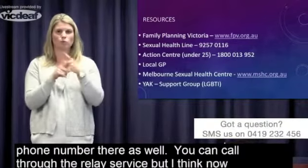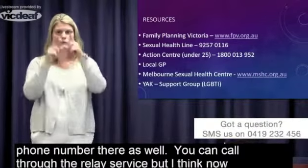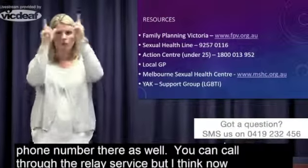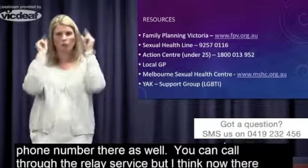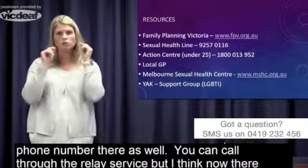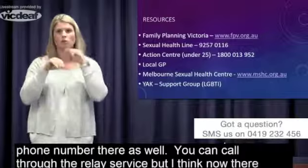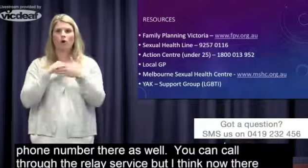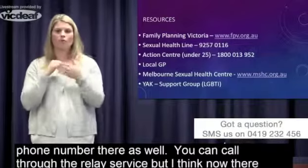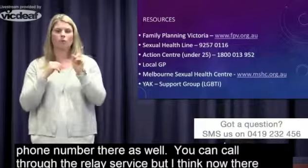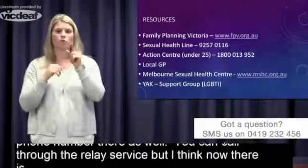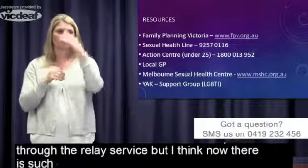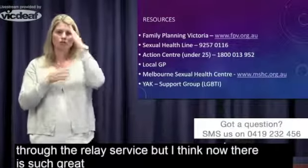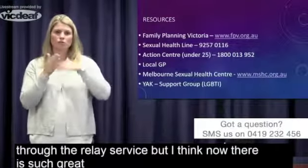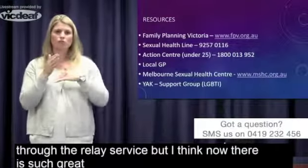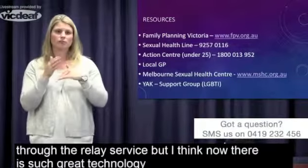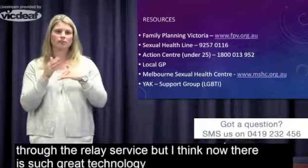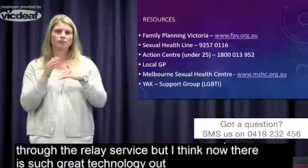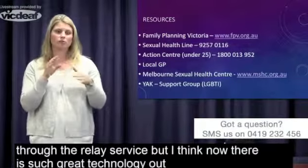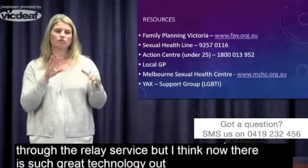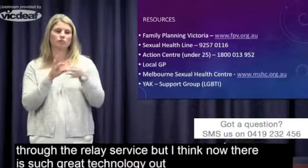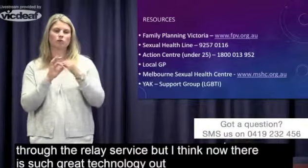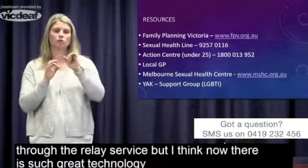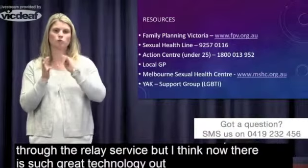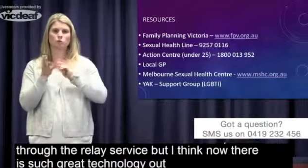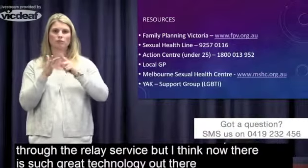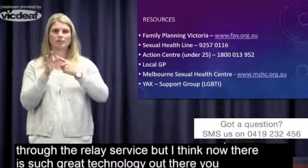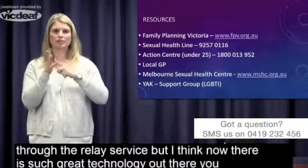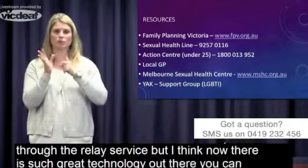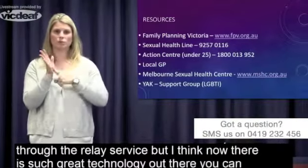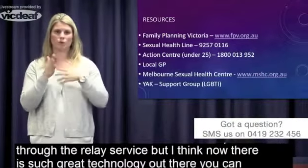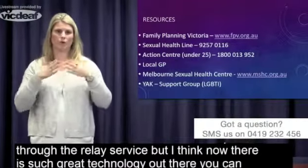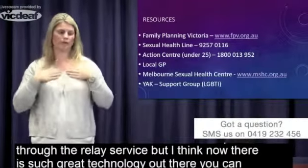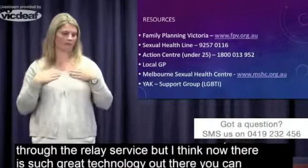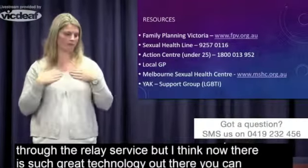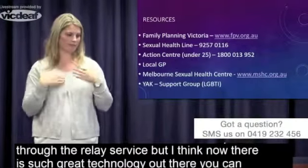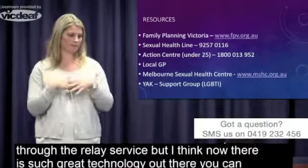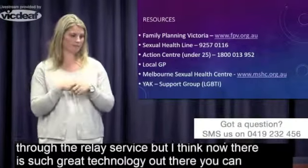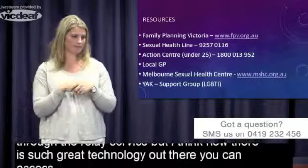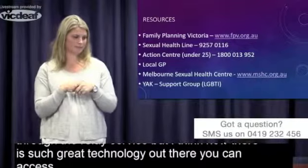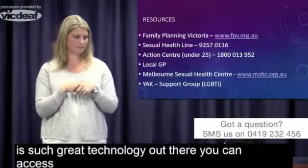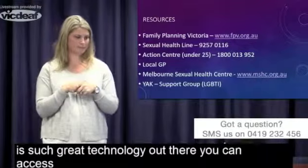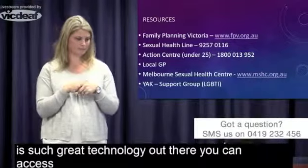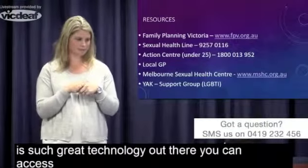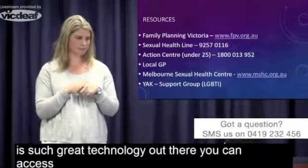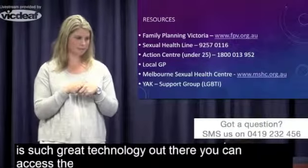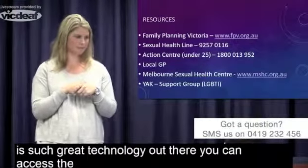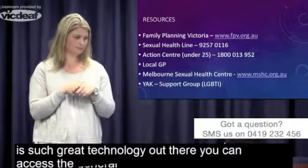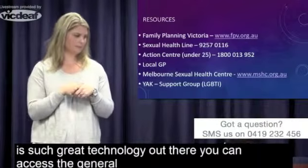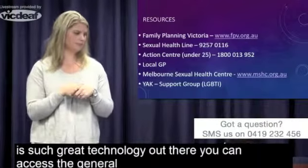out there. You can access a general health nurse through the website.